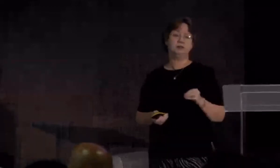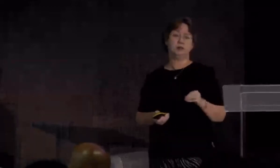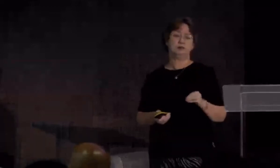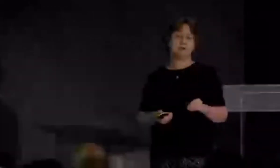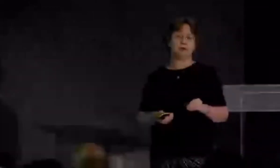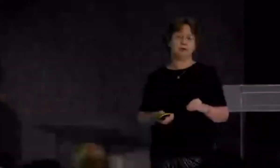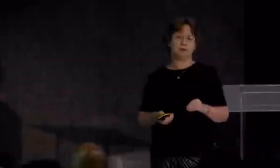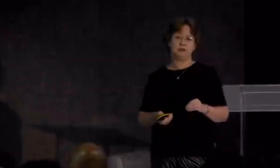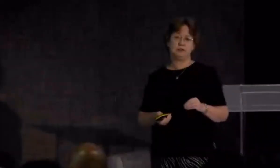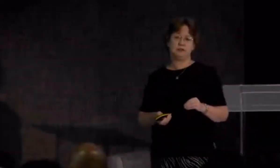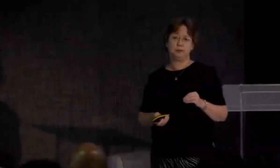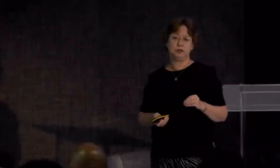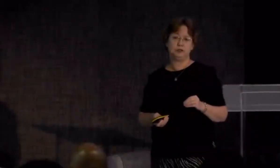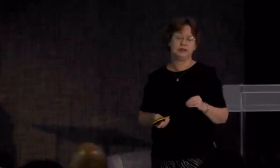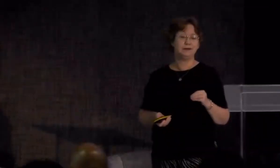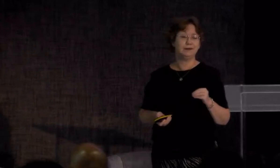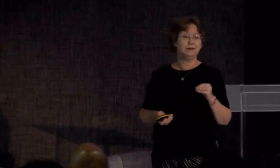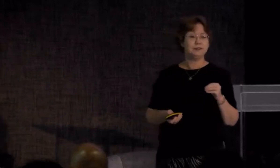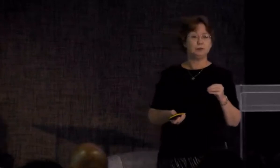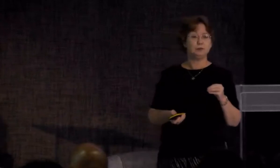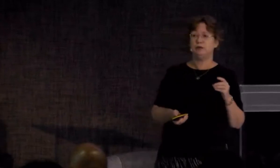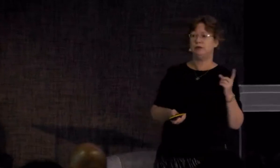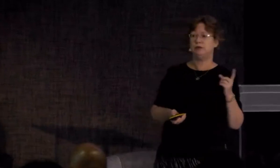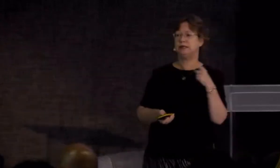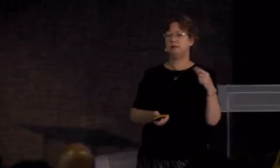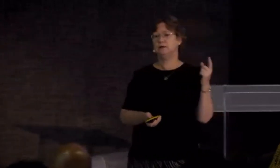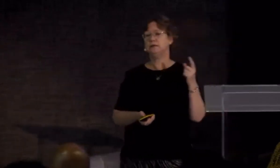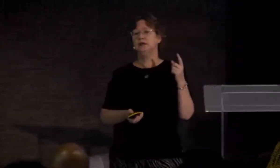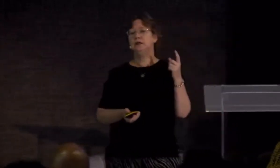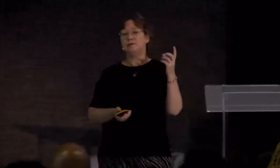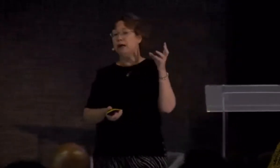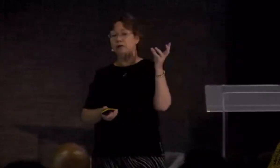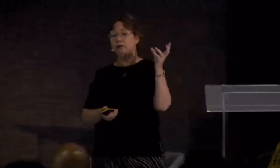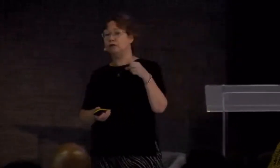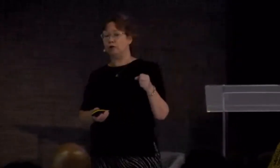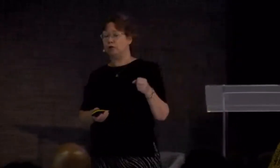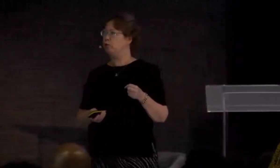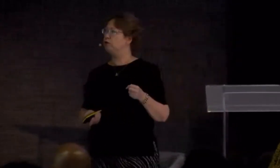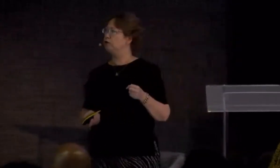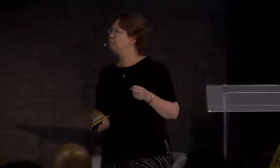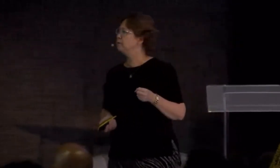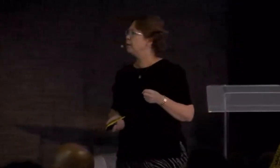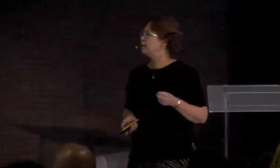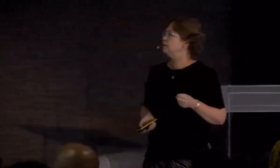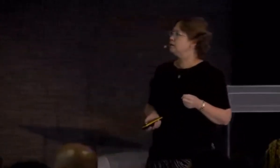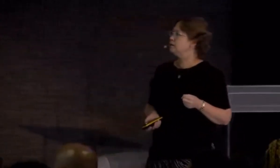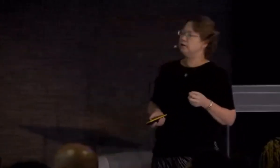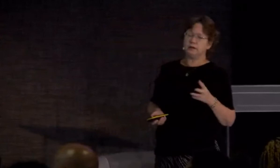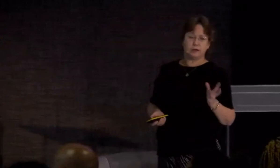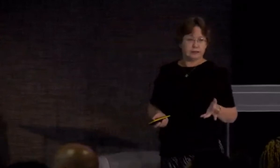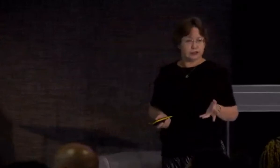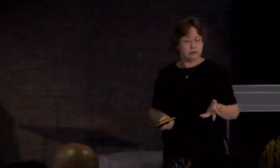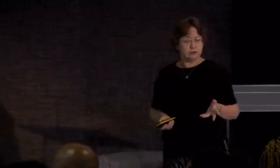relation to public and private partnerships. I think that is probably one of the key things coming out through the whole report.